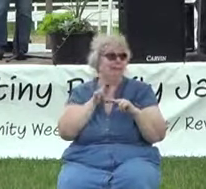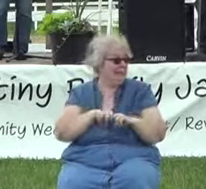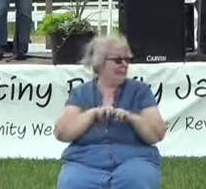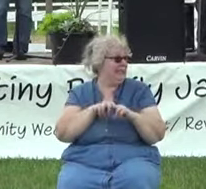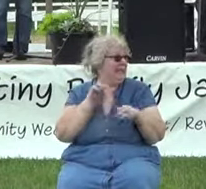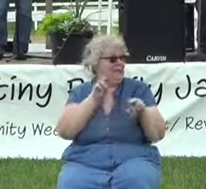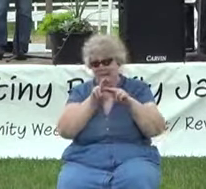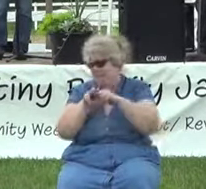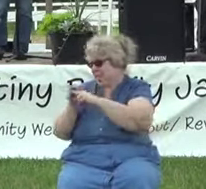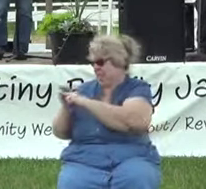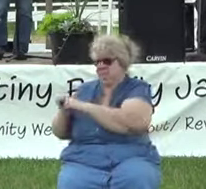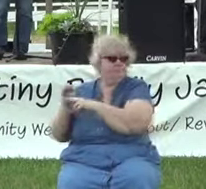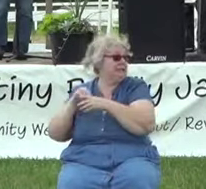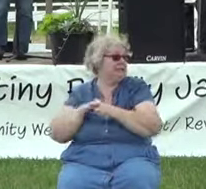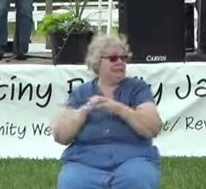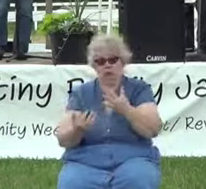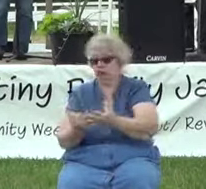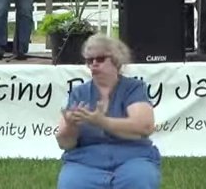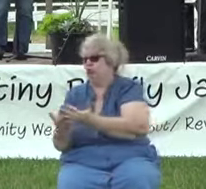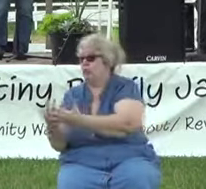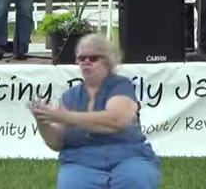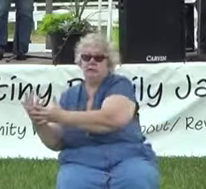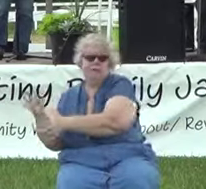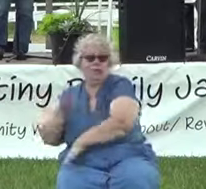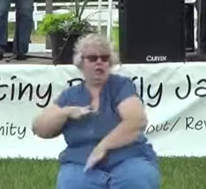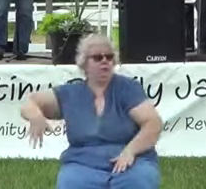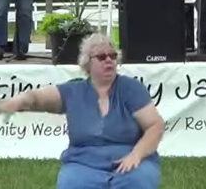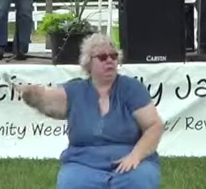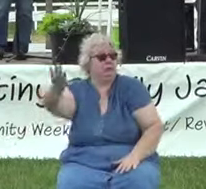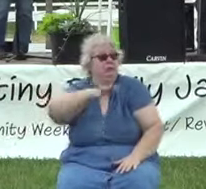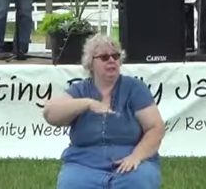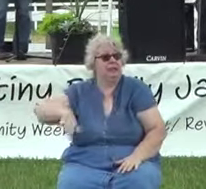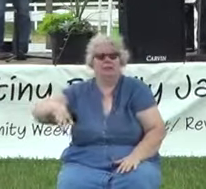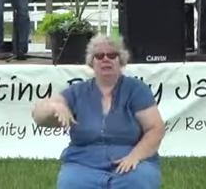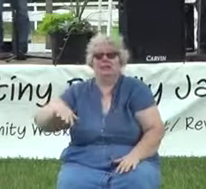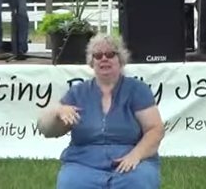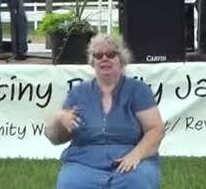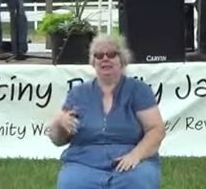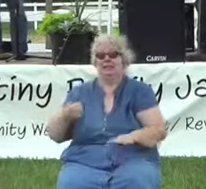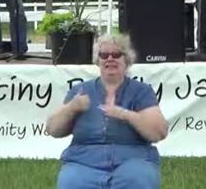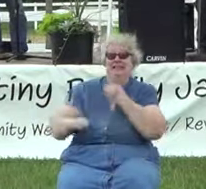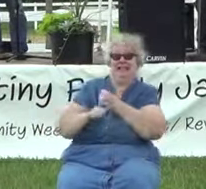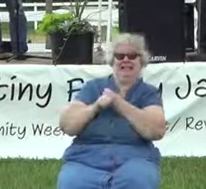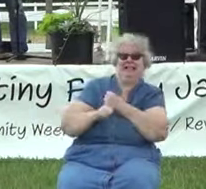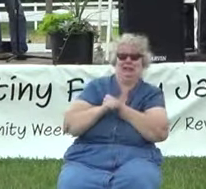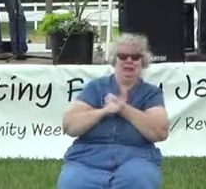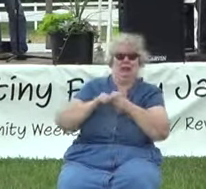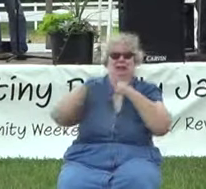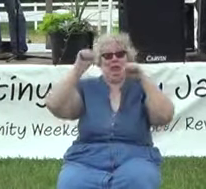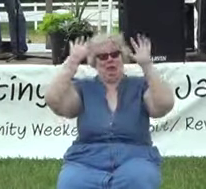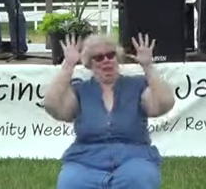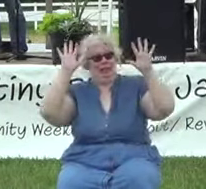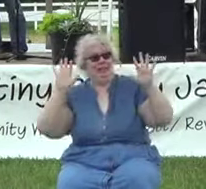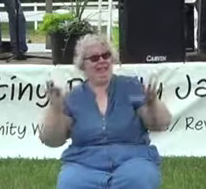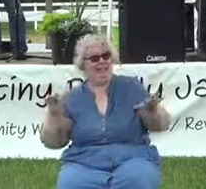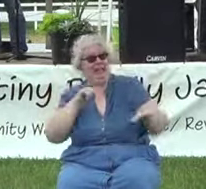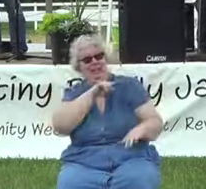field with the sky above and the threat of rain, and you're crazy enough to be right here